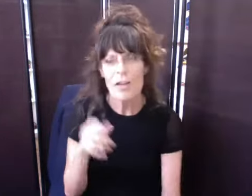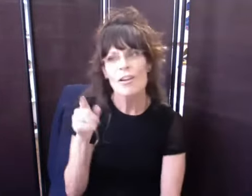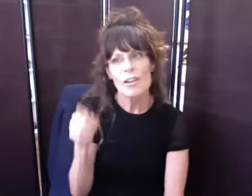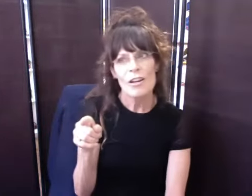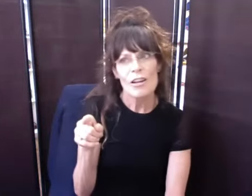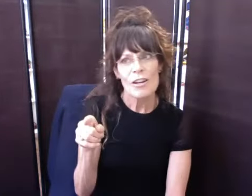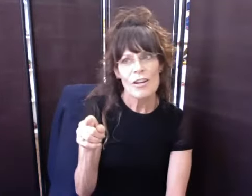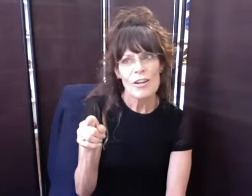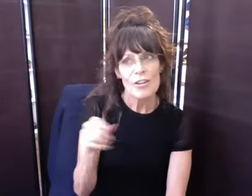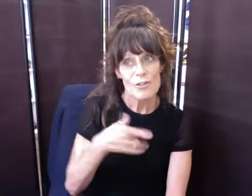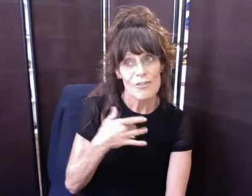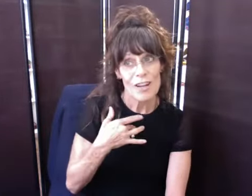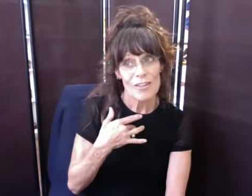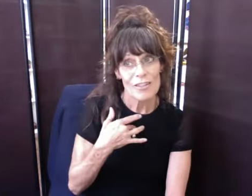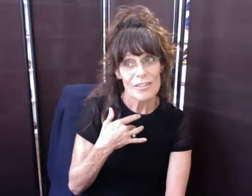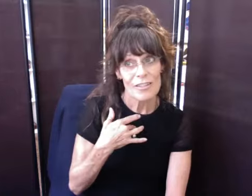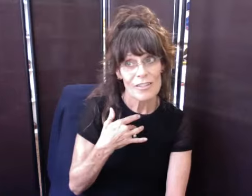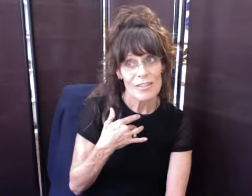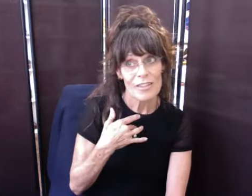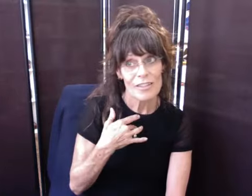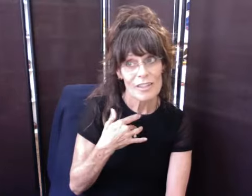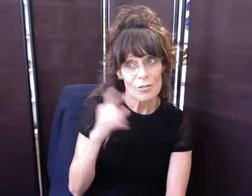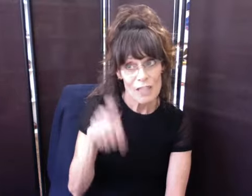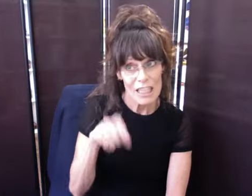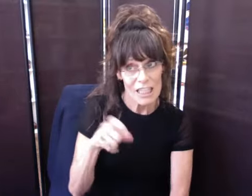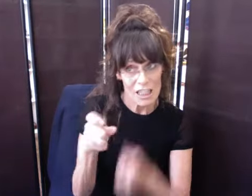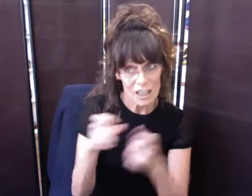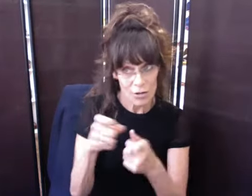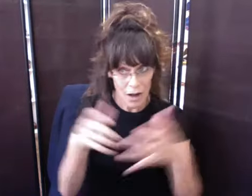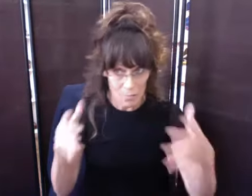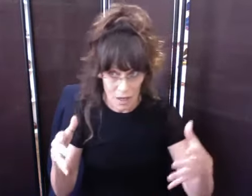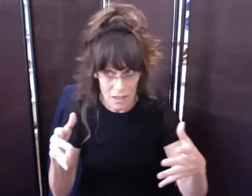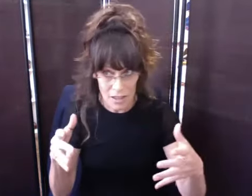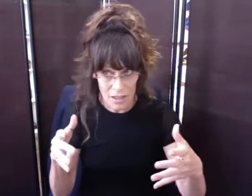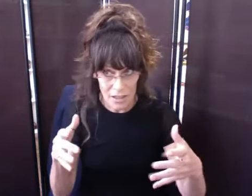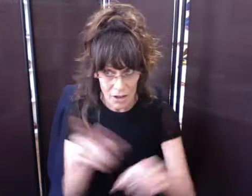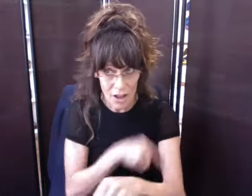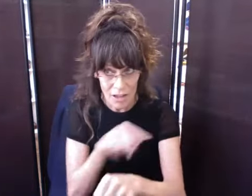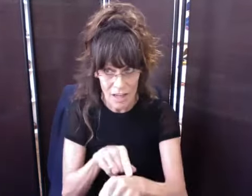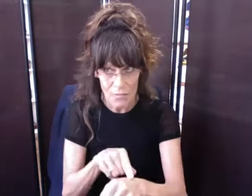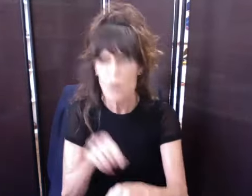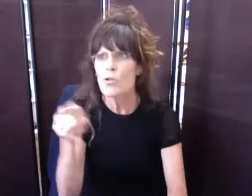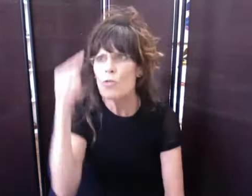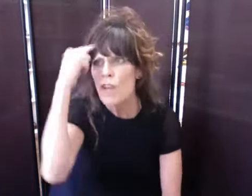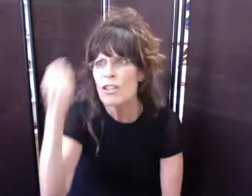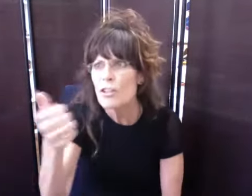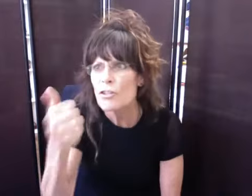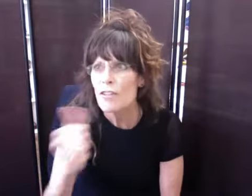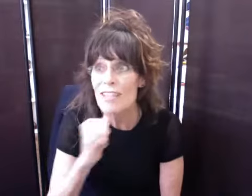felt like you needed to control the amount you took for a long time, or that you shouldn't even drink at all. And I said, yeah, really? He said, did you ever